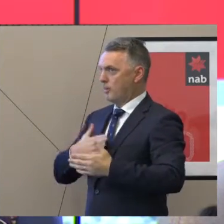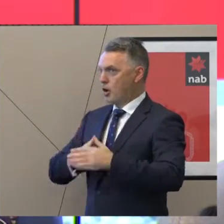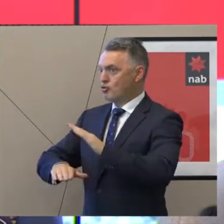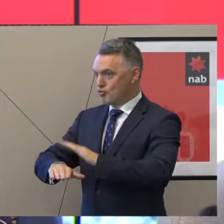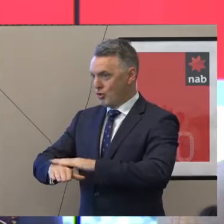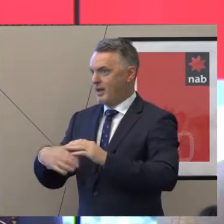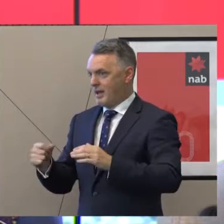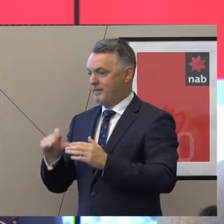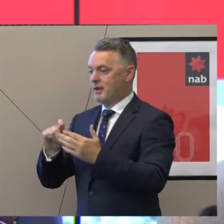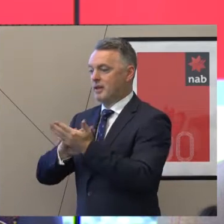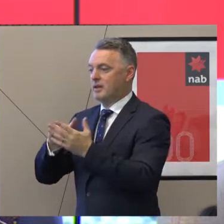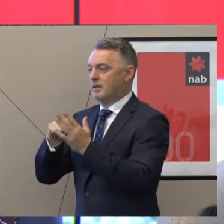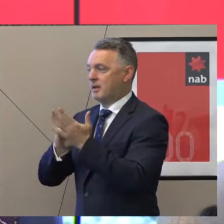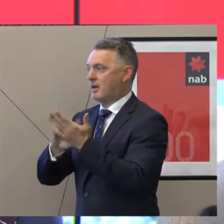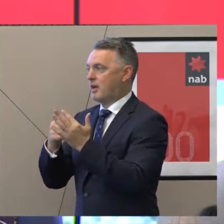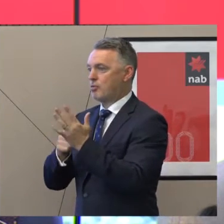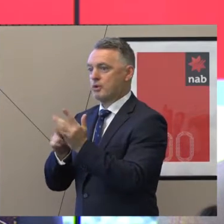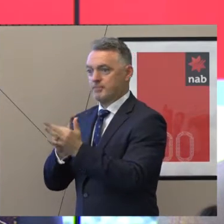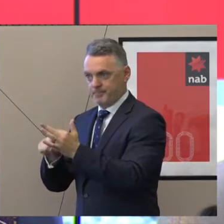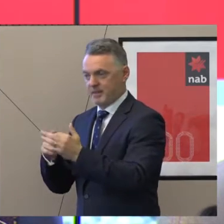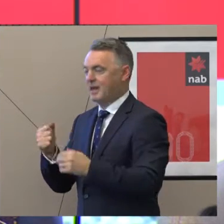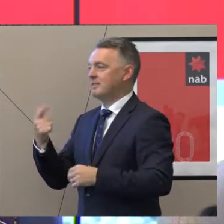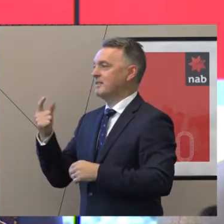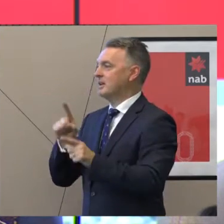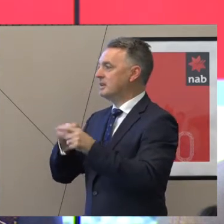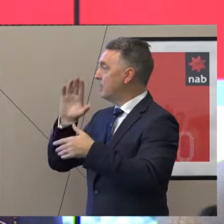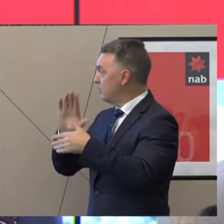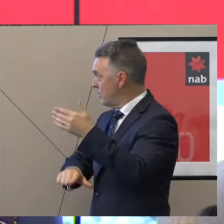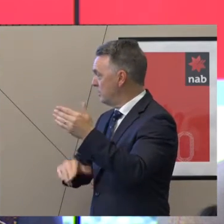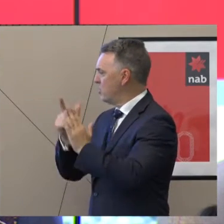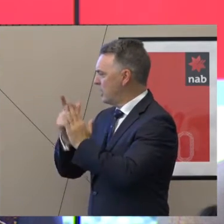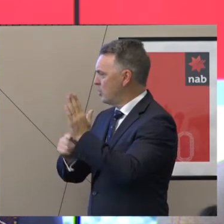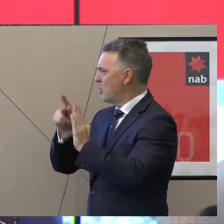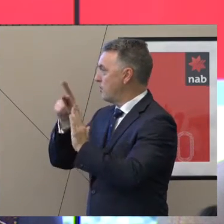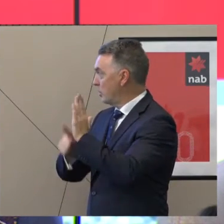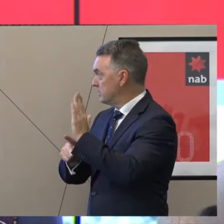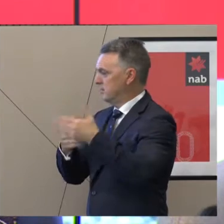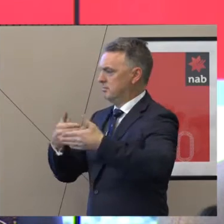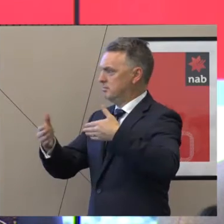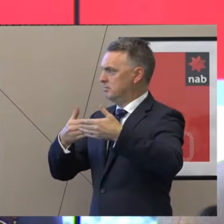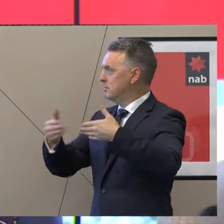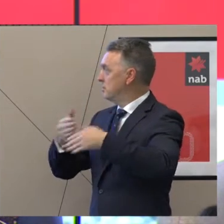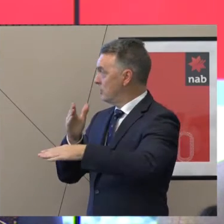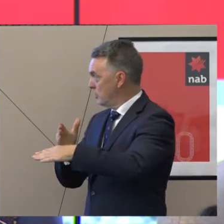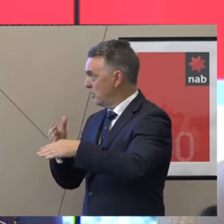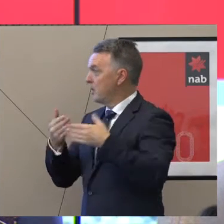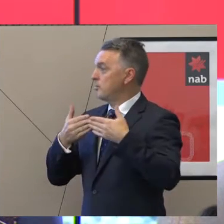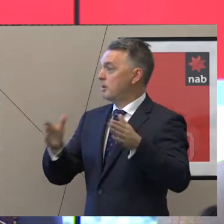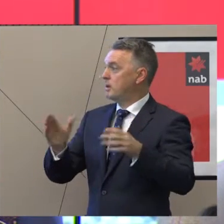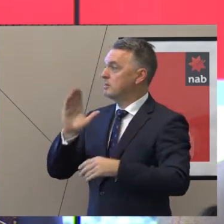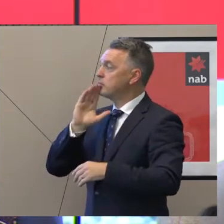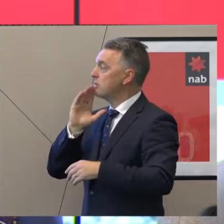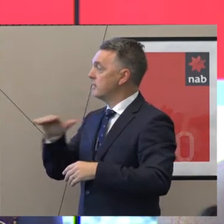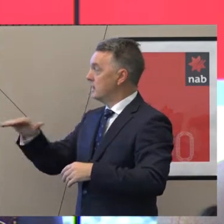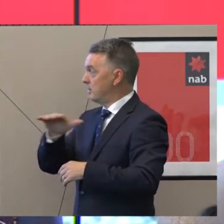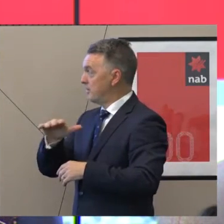right, I have Catherine Dixon. Catherine has 17 years' experience in legal policy and management roles in both the public and private